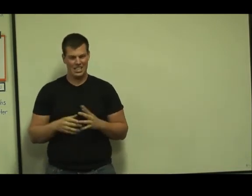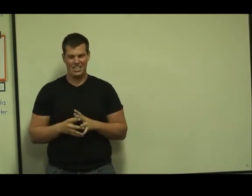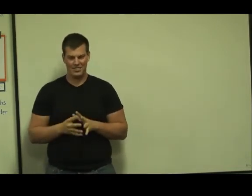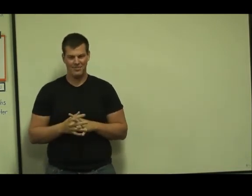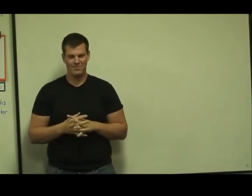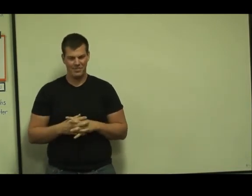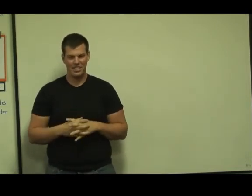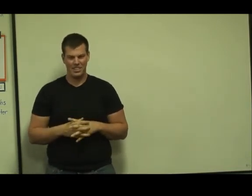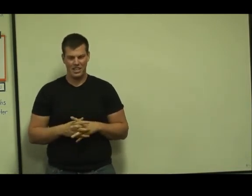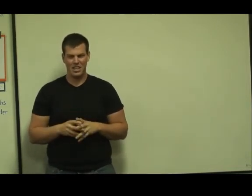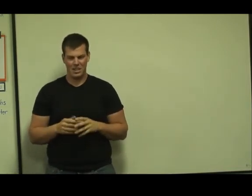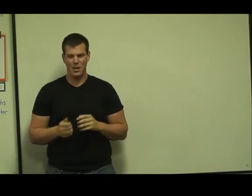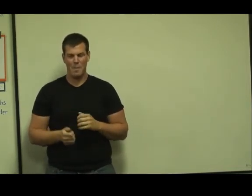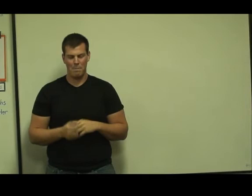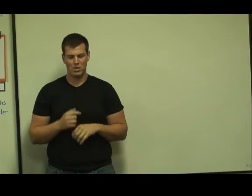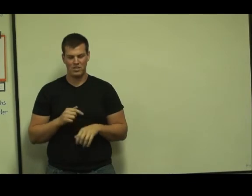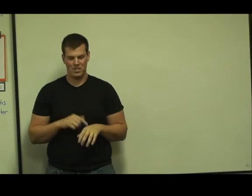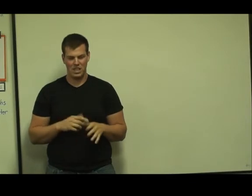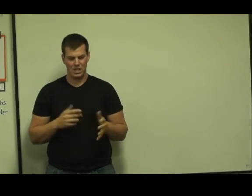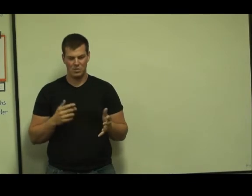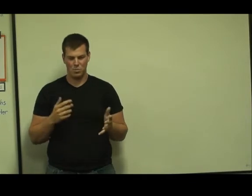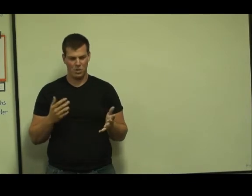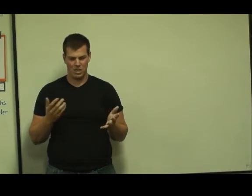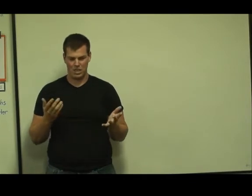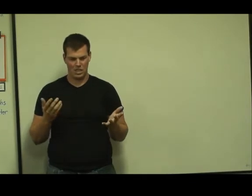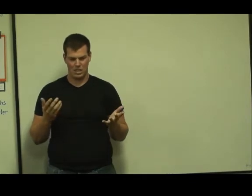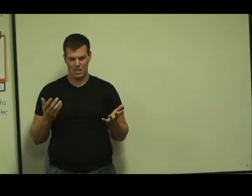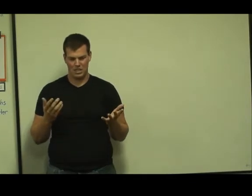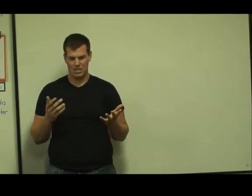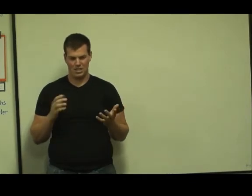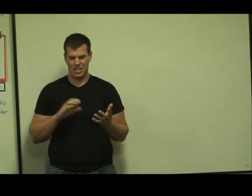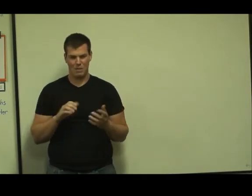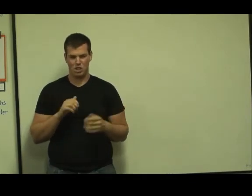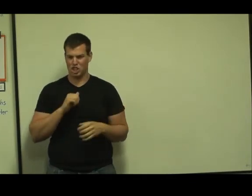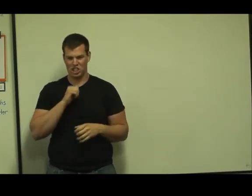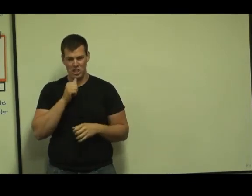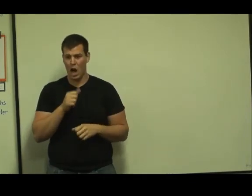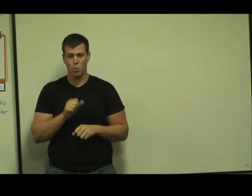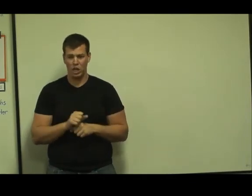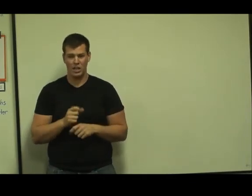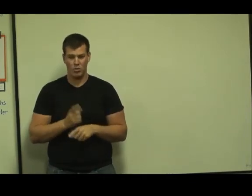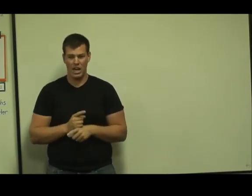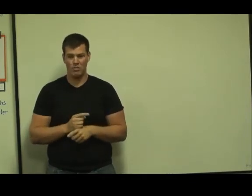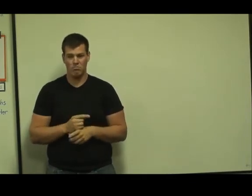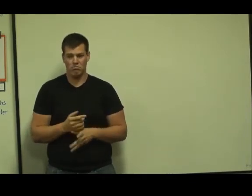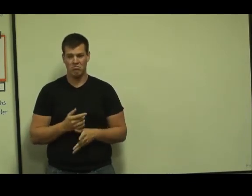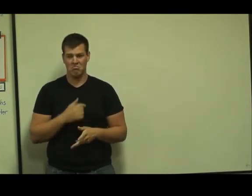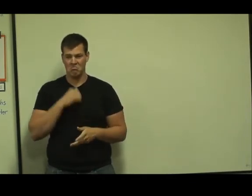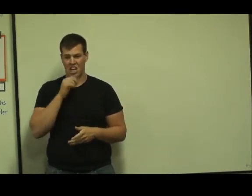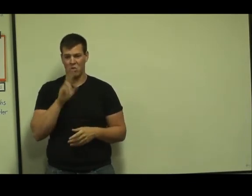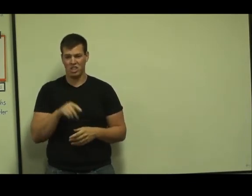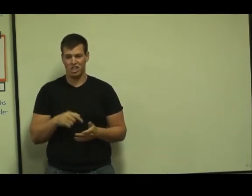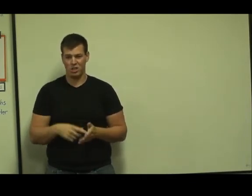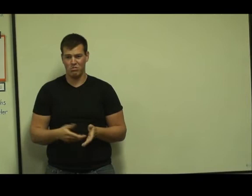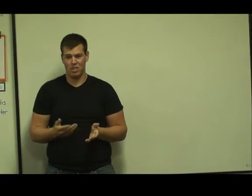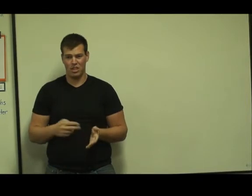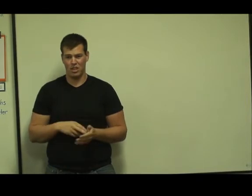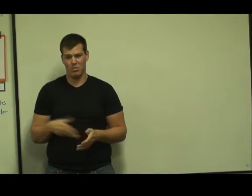Frustrated. Now, most of the time when the capture is not working right, I can watch the show. I can never